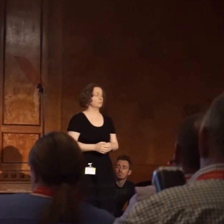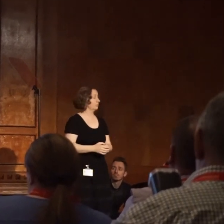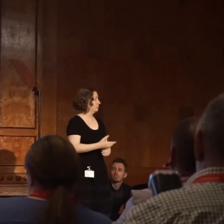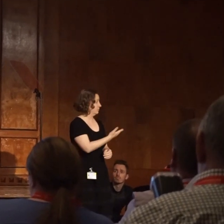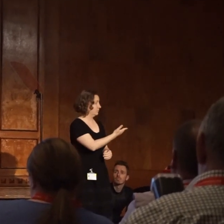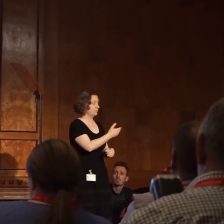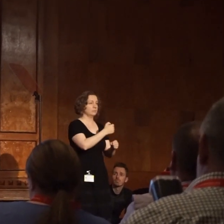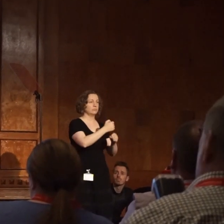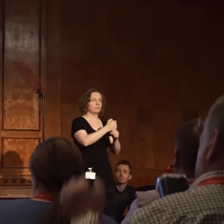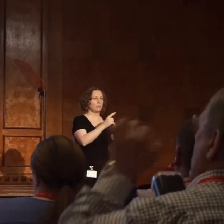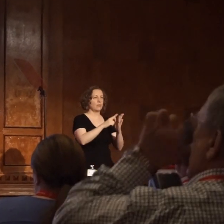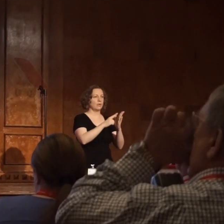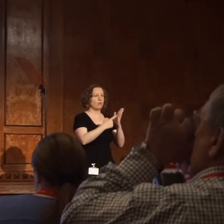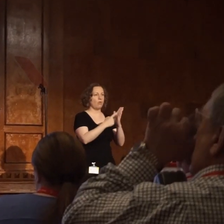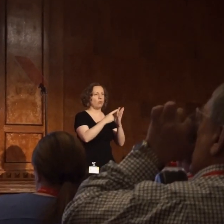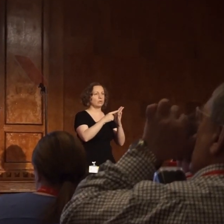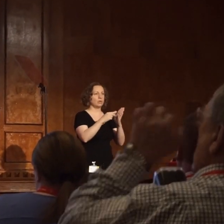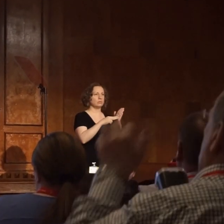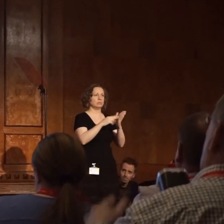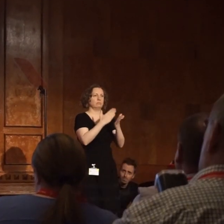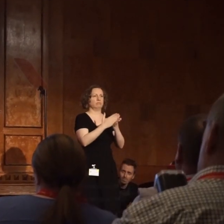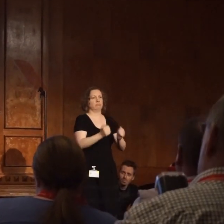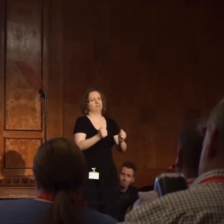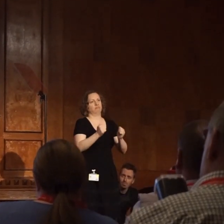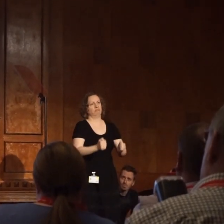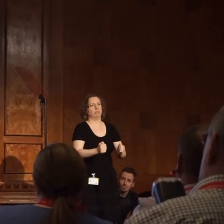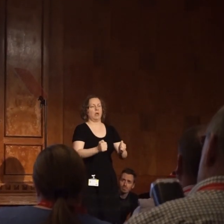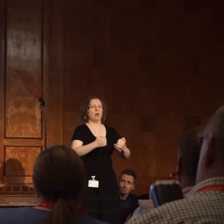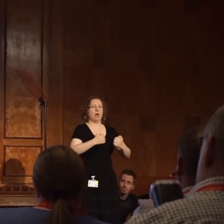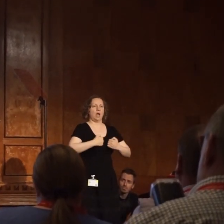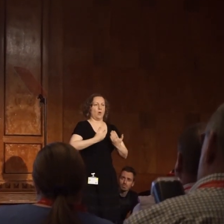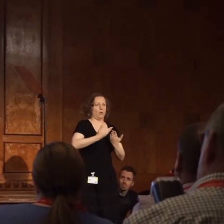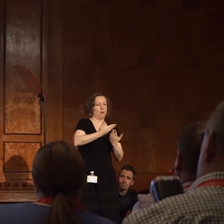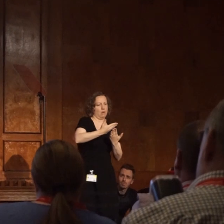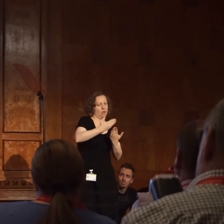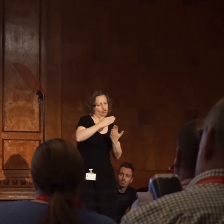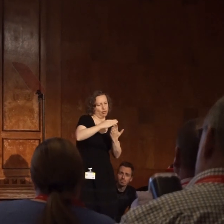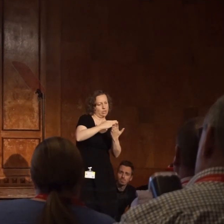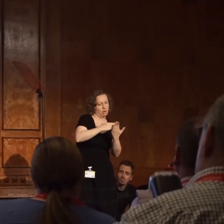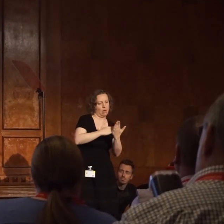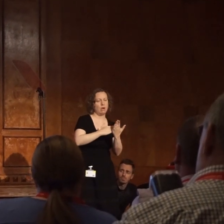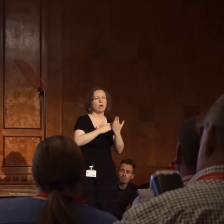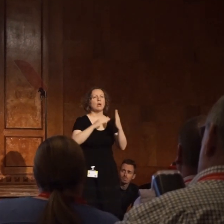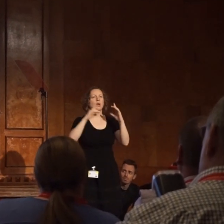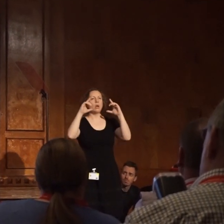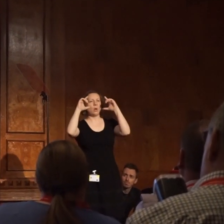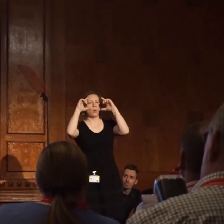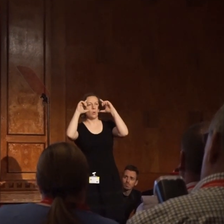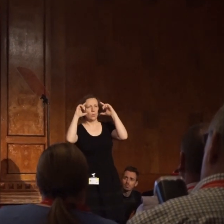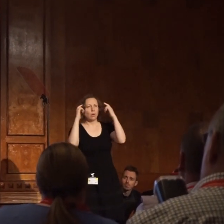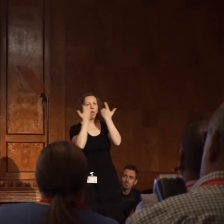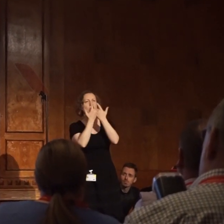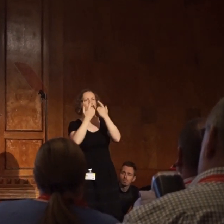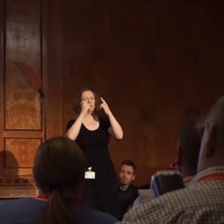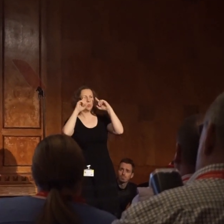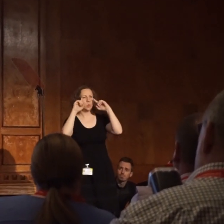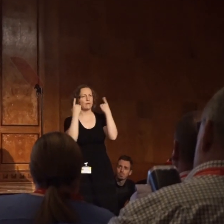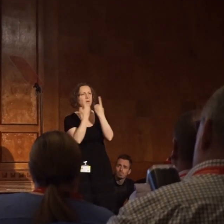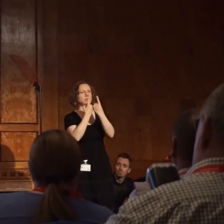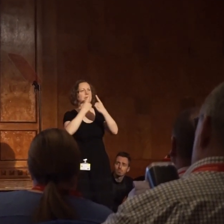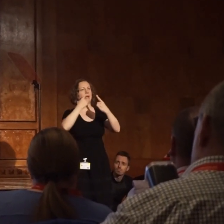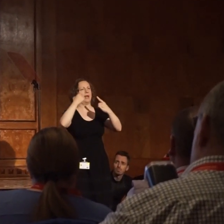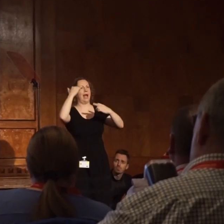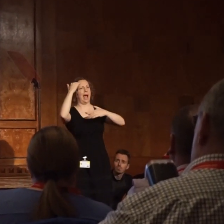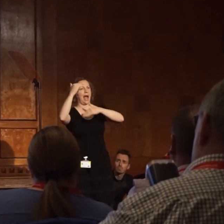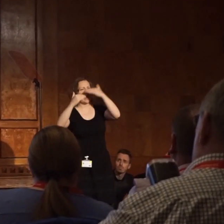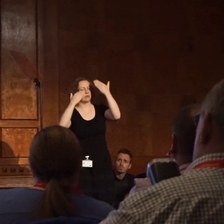Determined to deliver our agenda of the opportunities of university, college, higher and adult education for